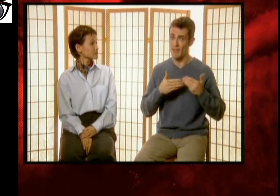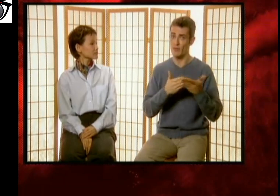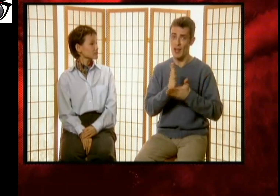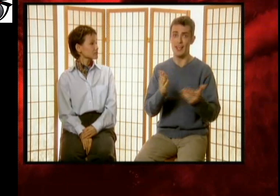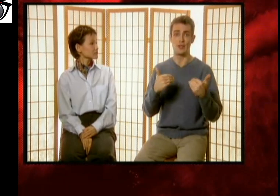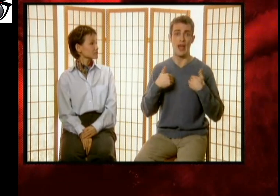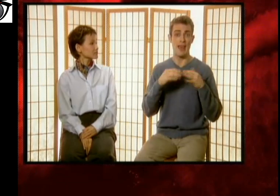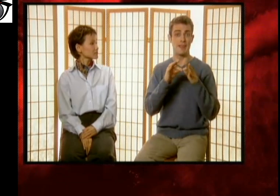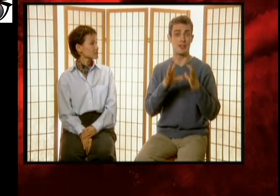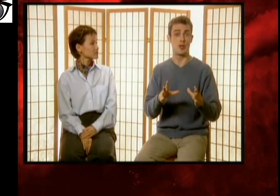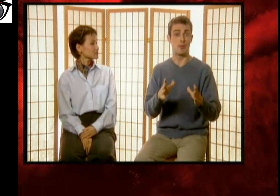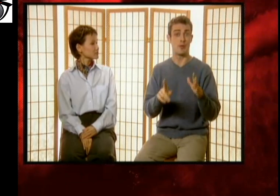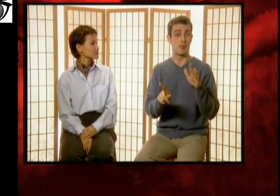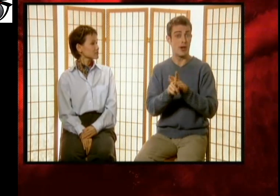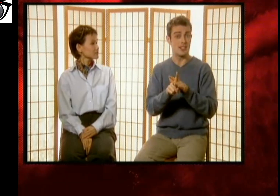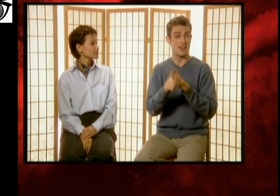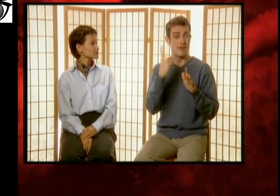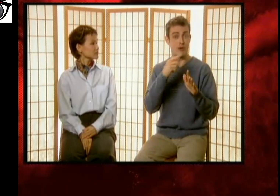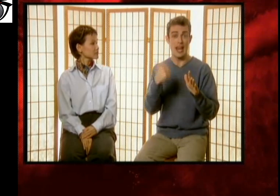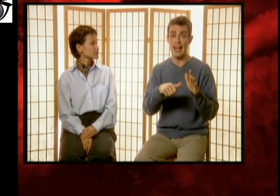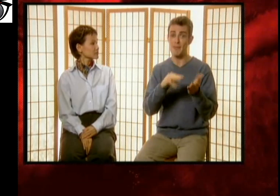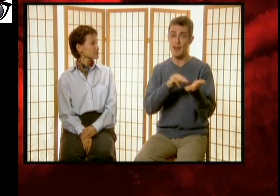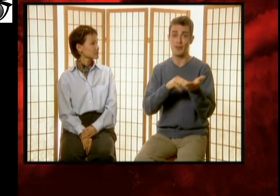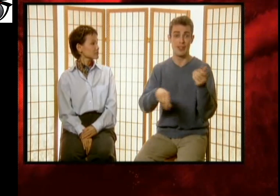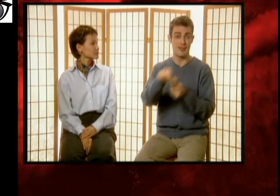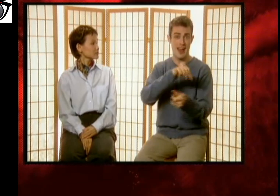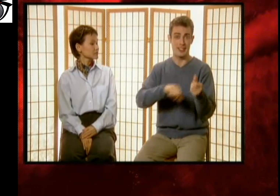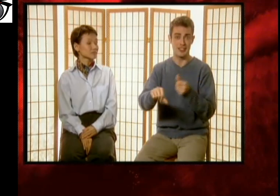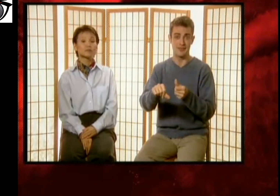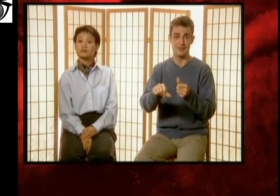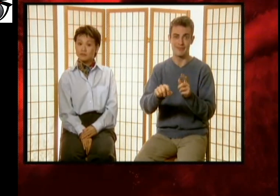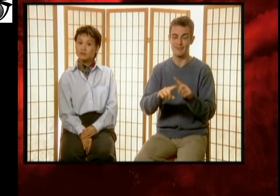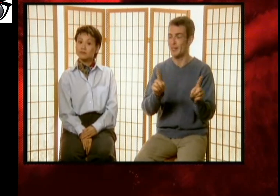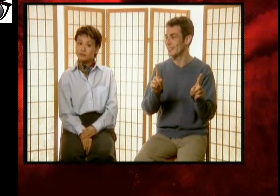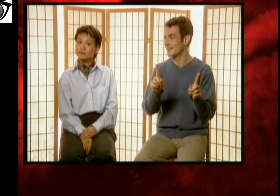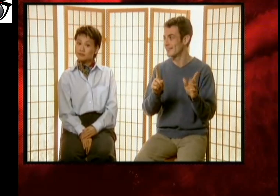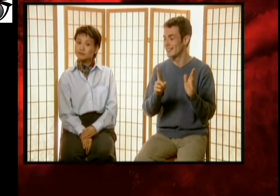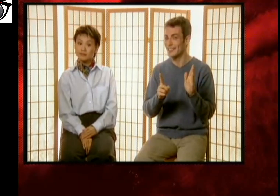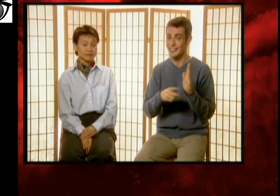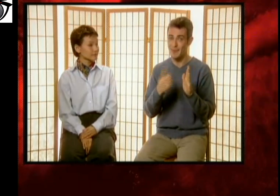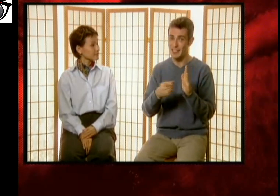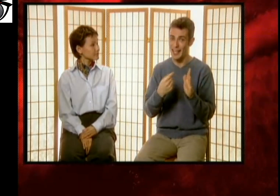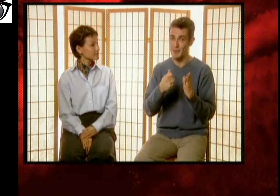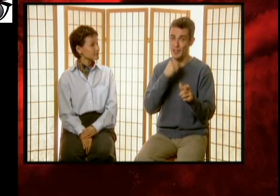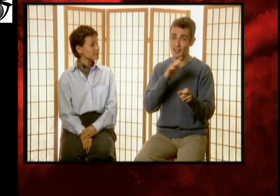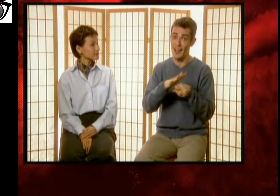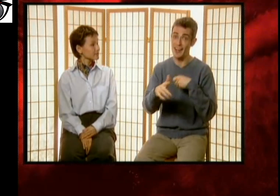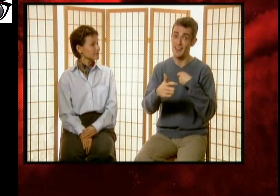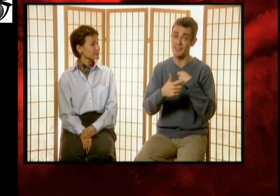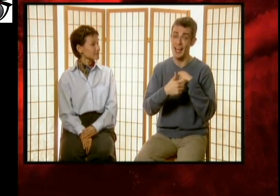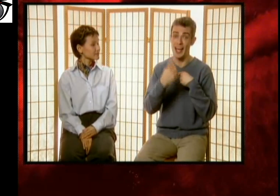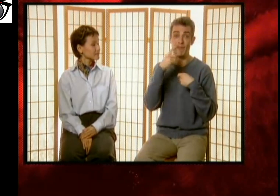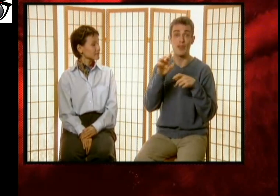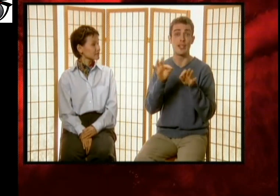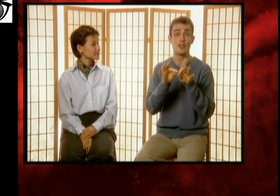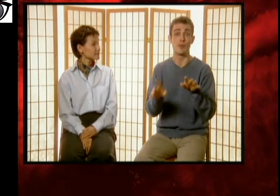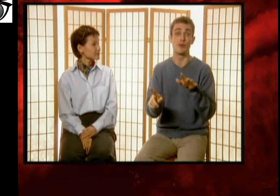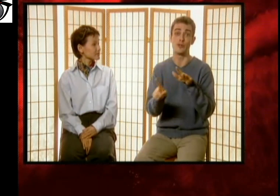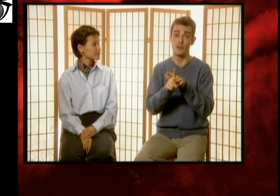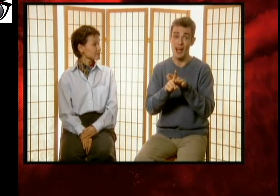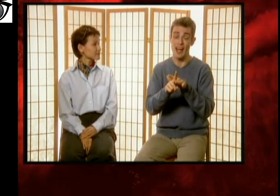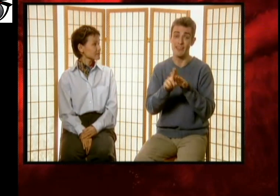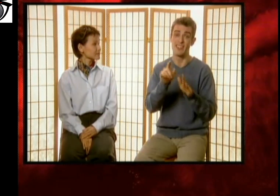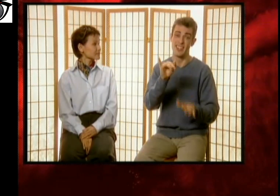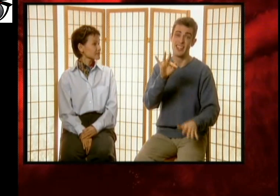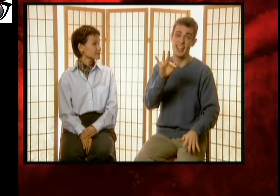people have a right to have an interpreter present for any medical interaction, but sometimes there's not enough time for the